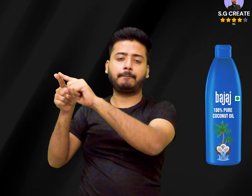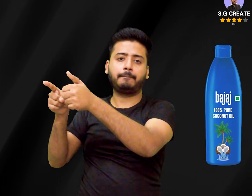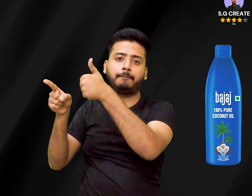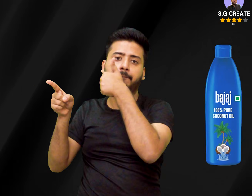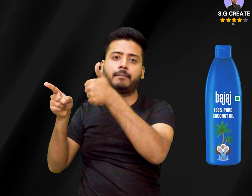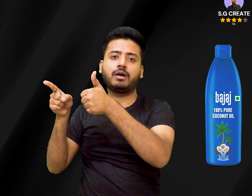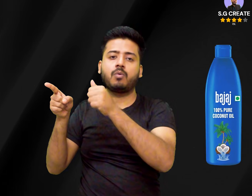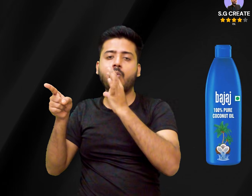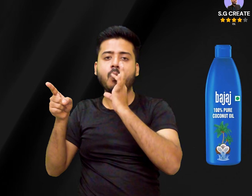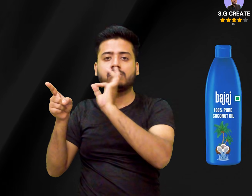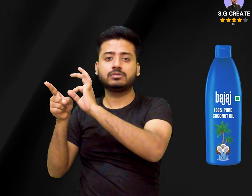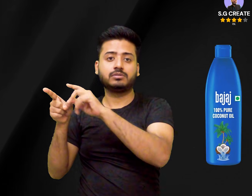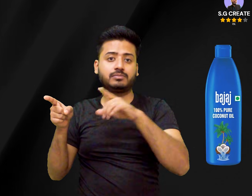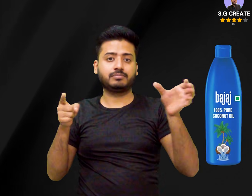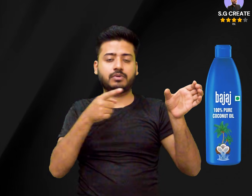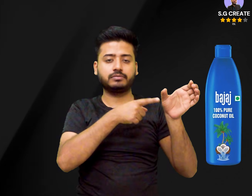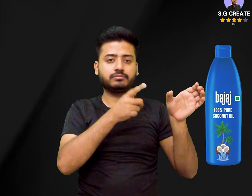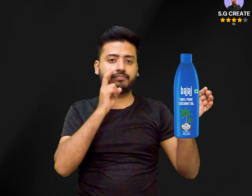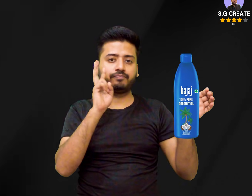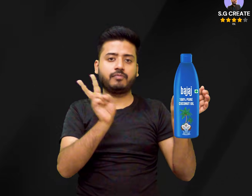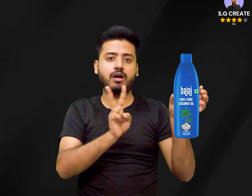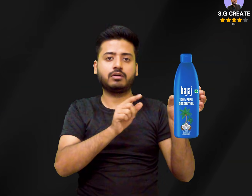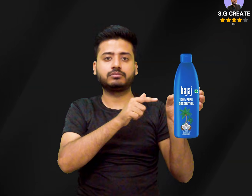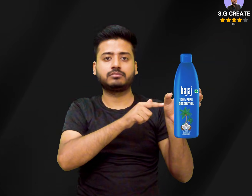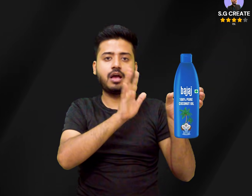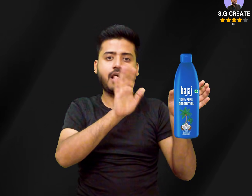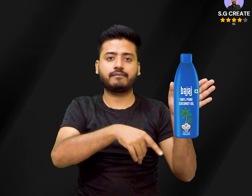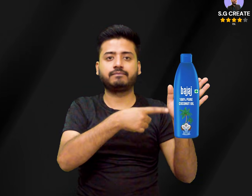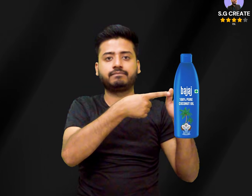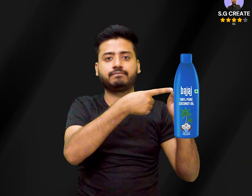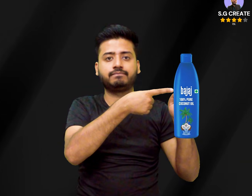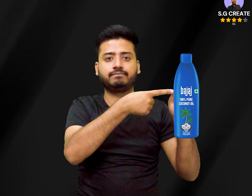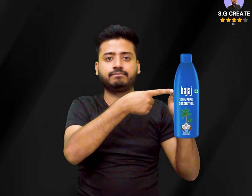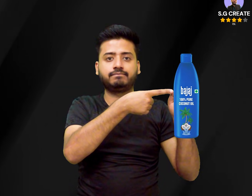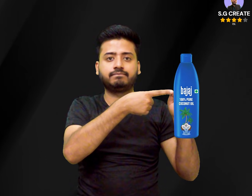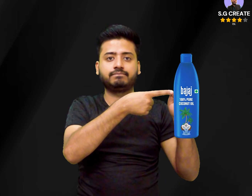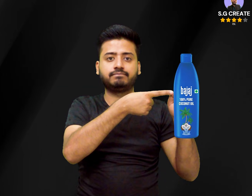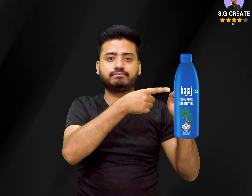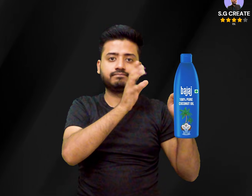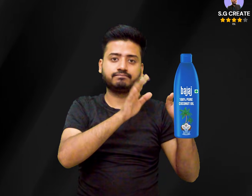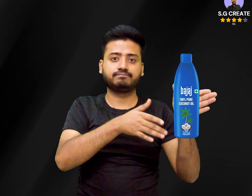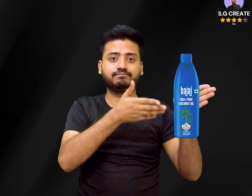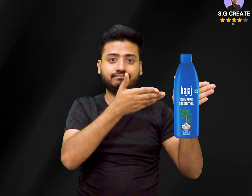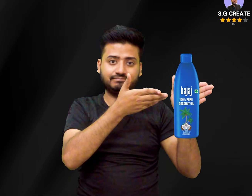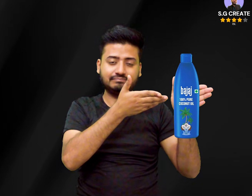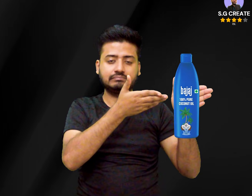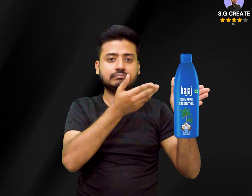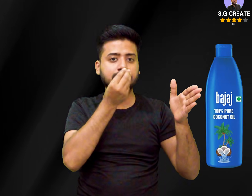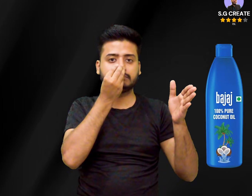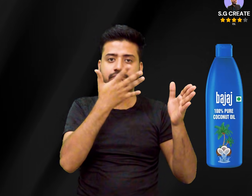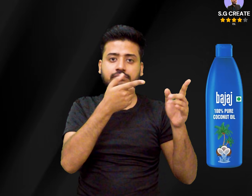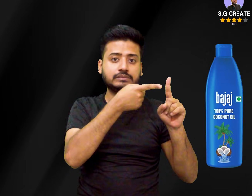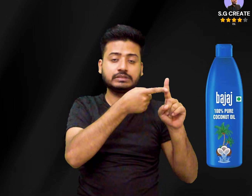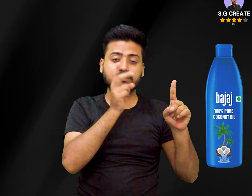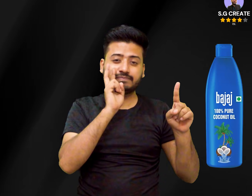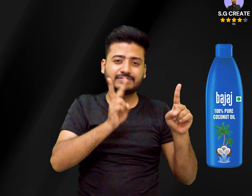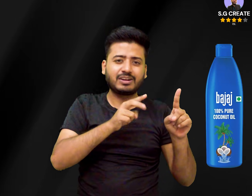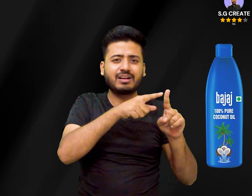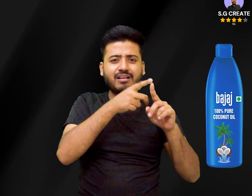like any other cooking oil and use it in moderation as part of a balanced diet, as it is high in saturated fats. The